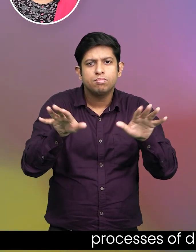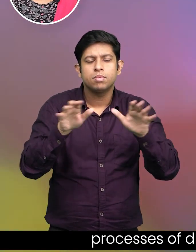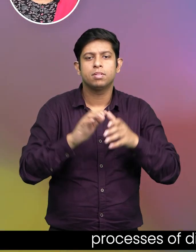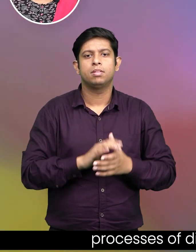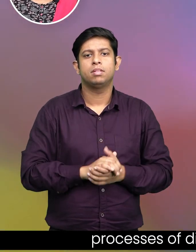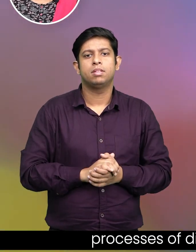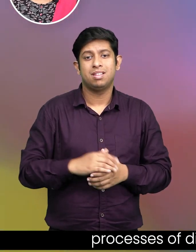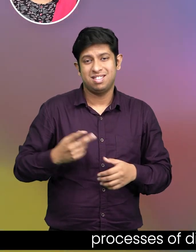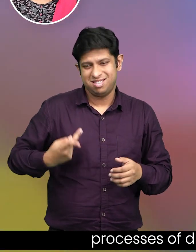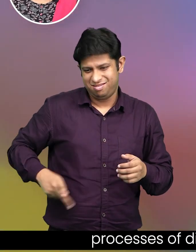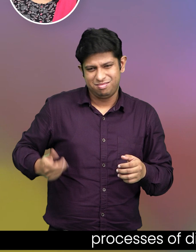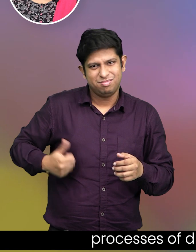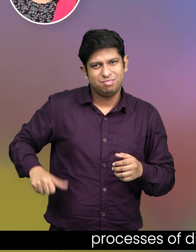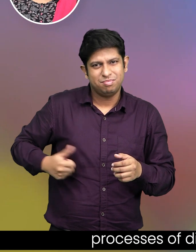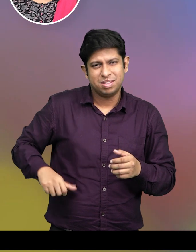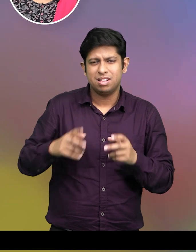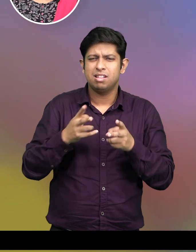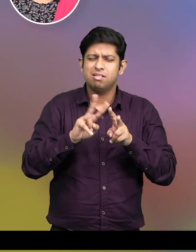transportation,